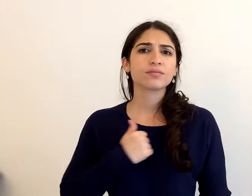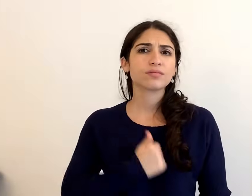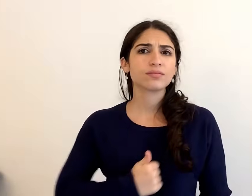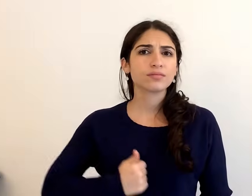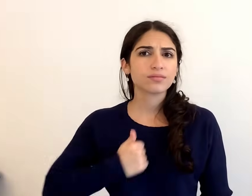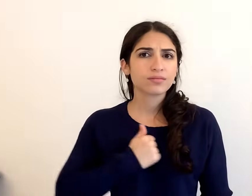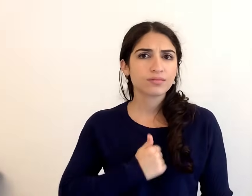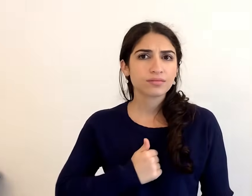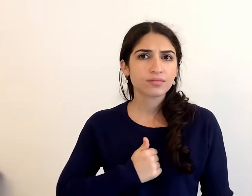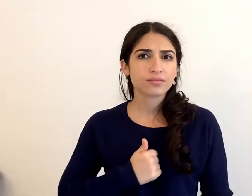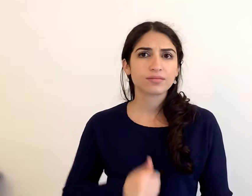sorry.